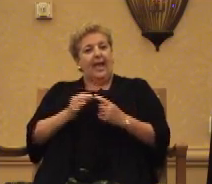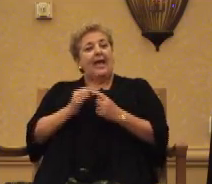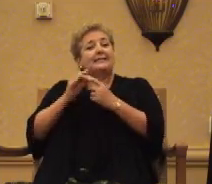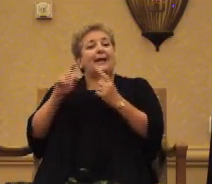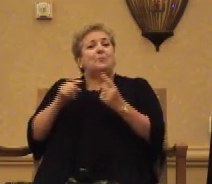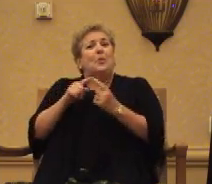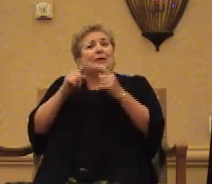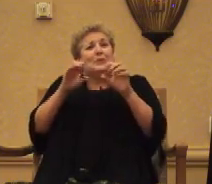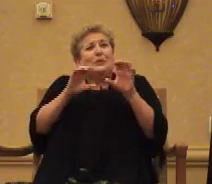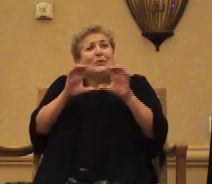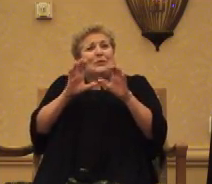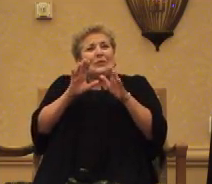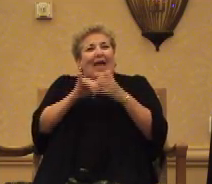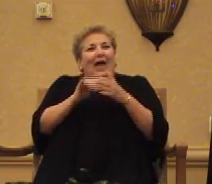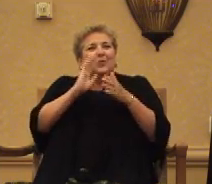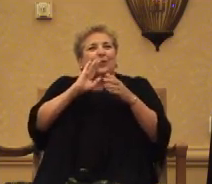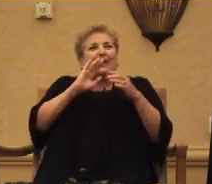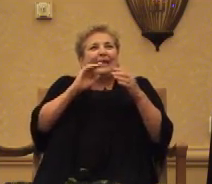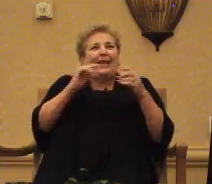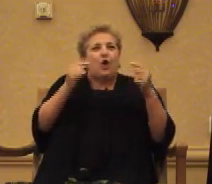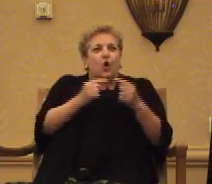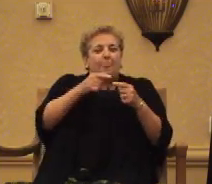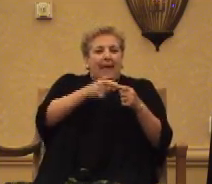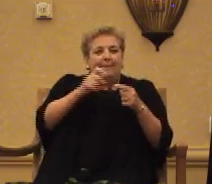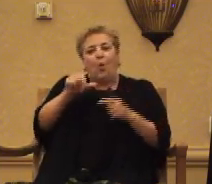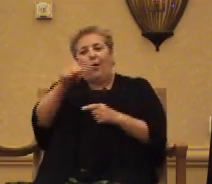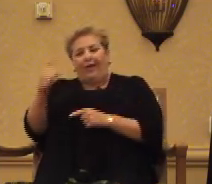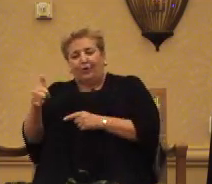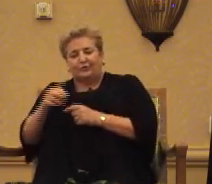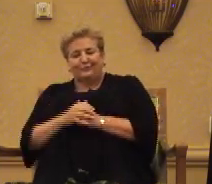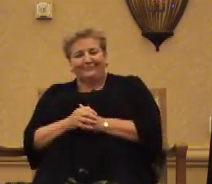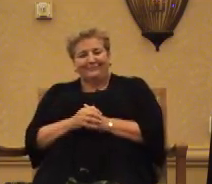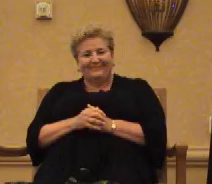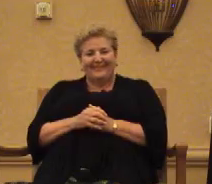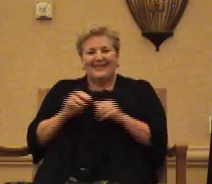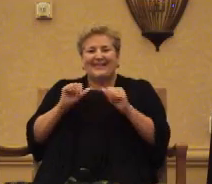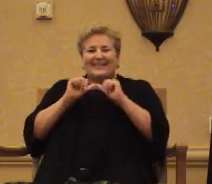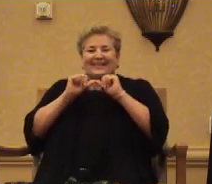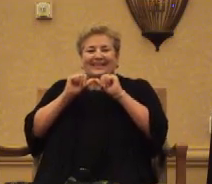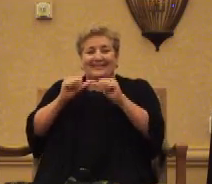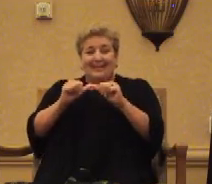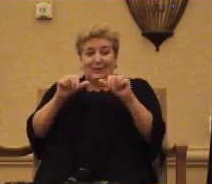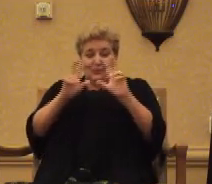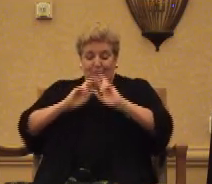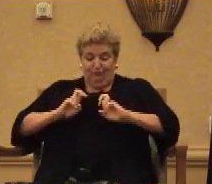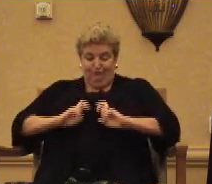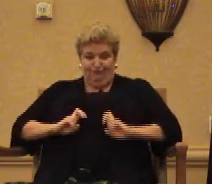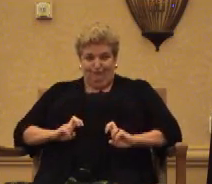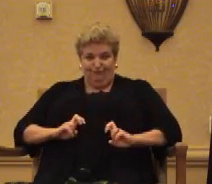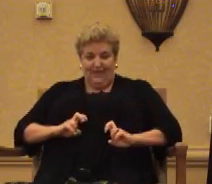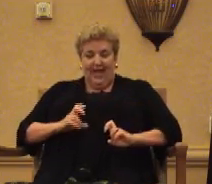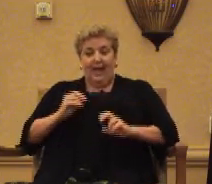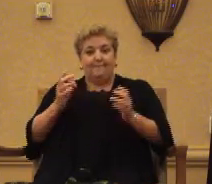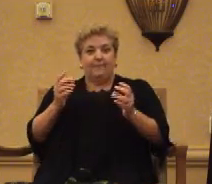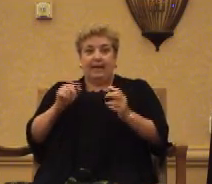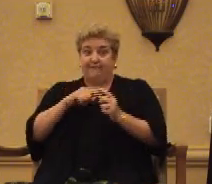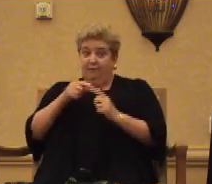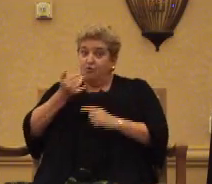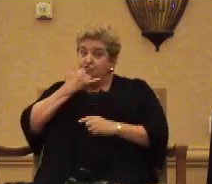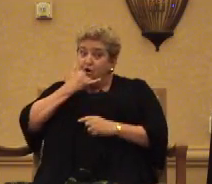or injure them. Continued to take personal inventory when we were wrong and promptly admitted it. Number